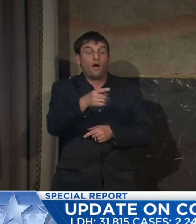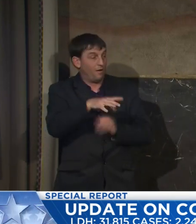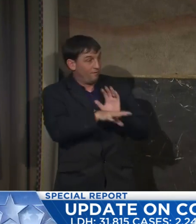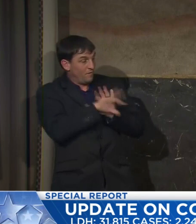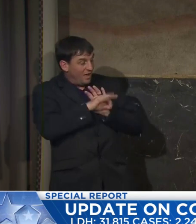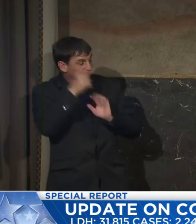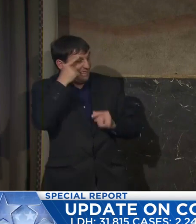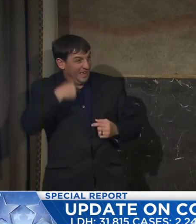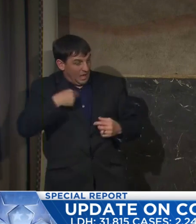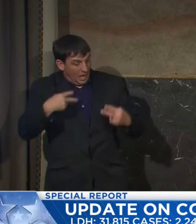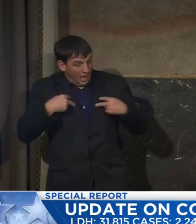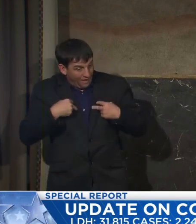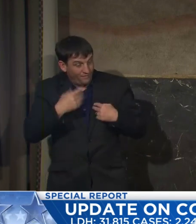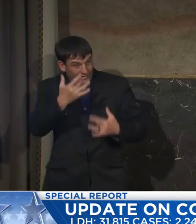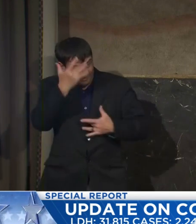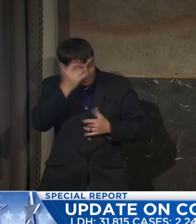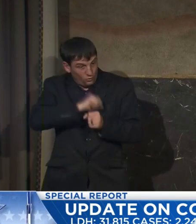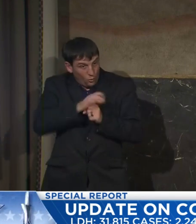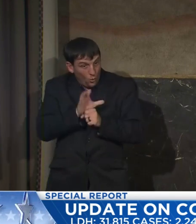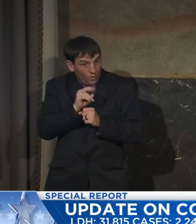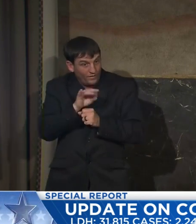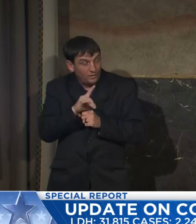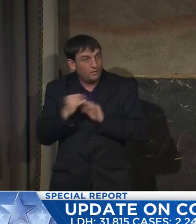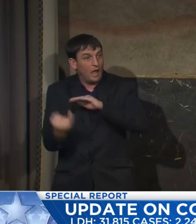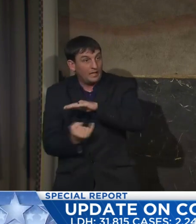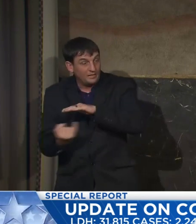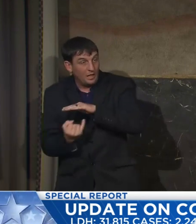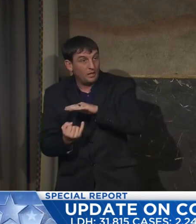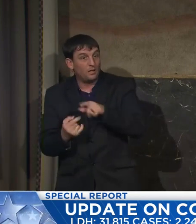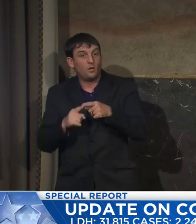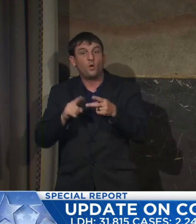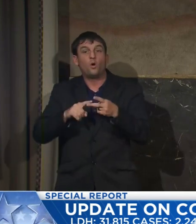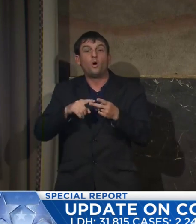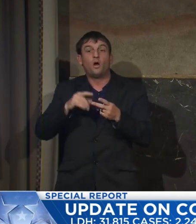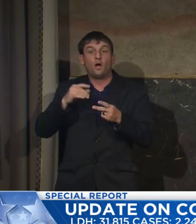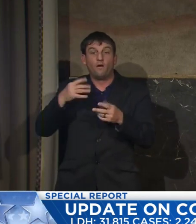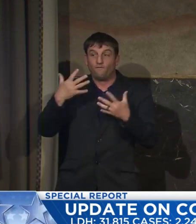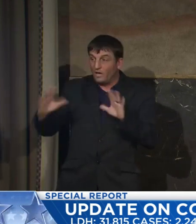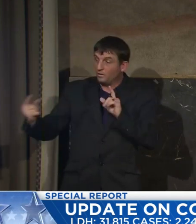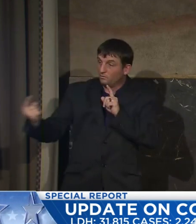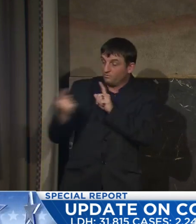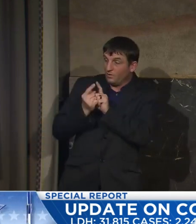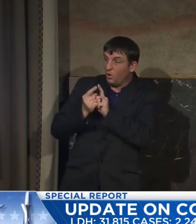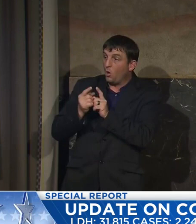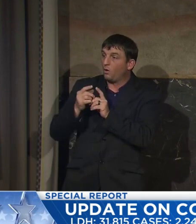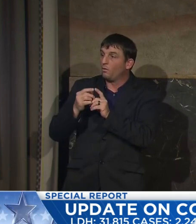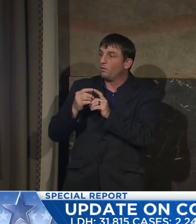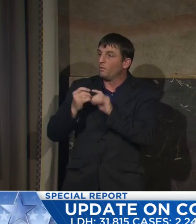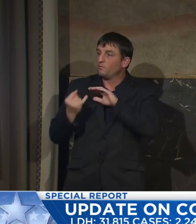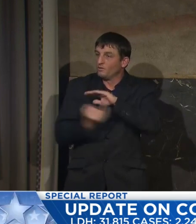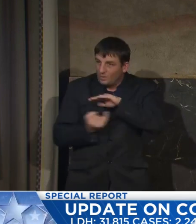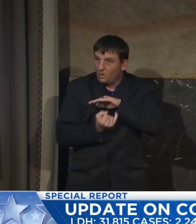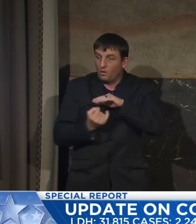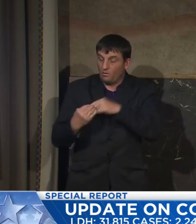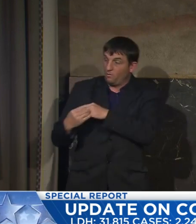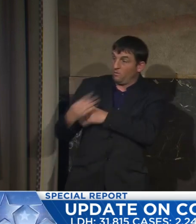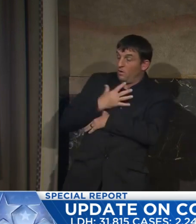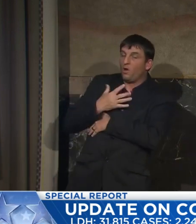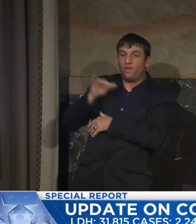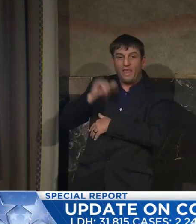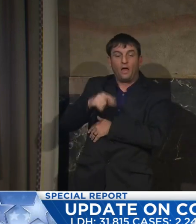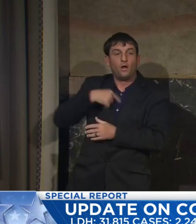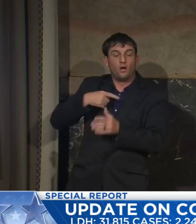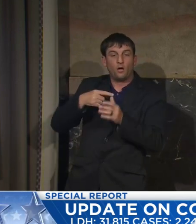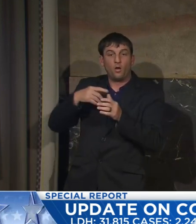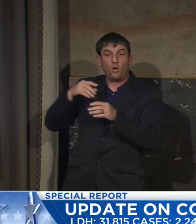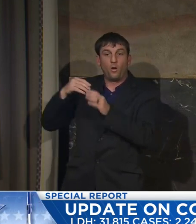have COVID? Are they quarantining if they've been exposed to someone with COVID? What they modeled was looking at an example, a shining example of